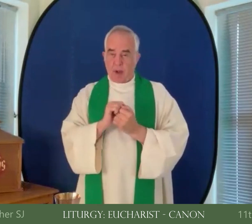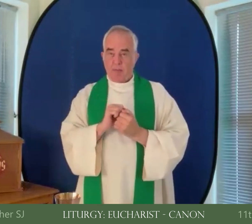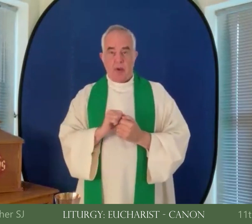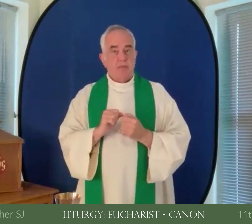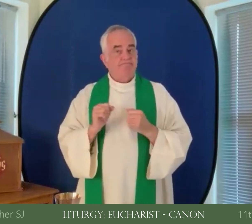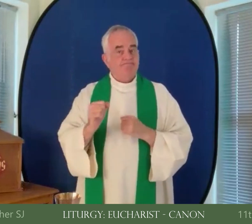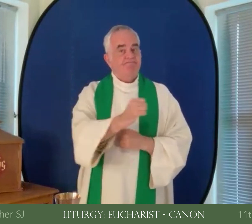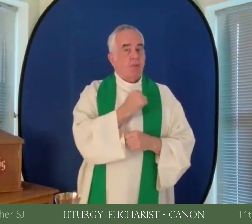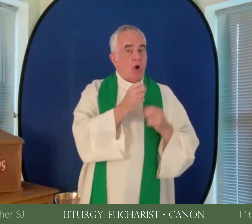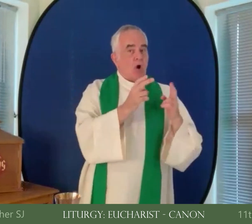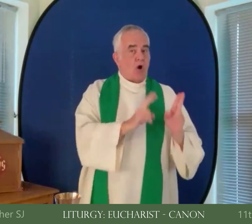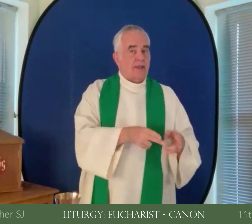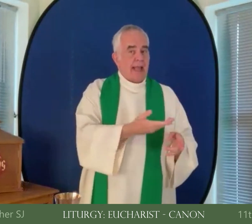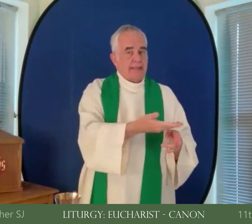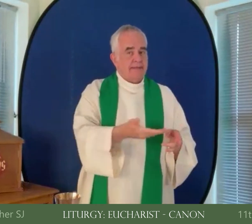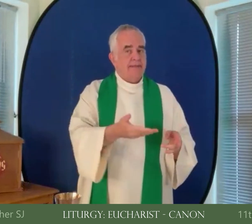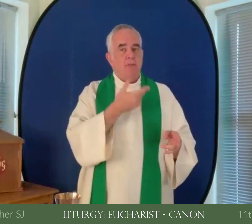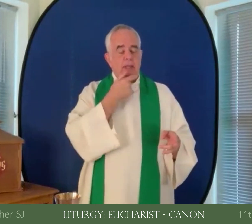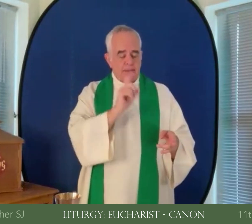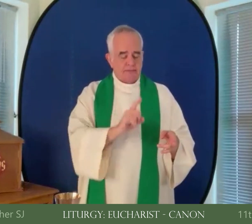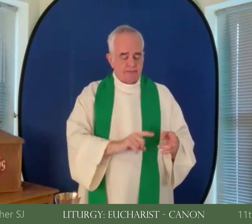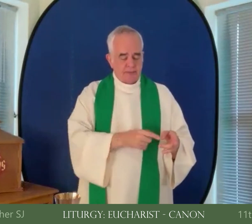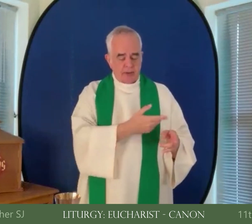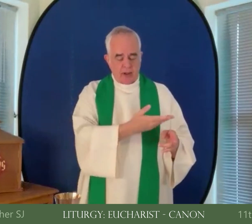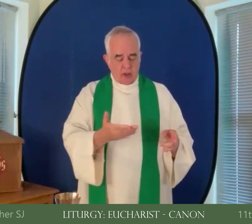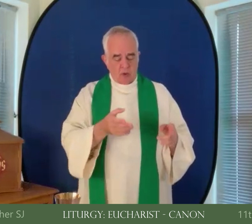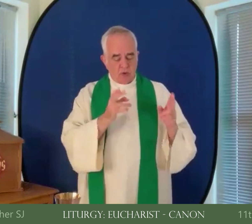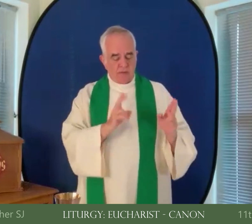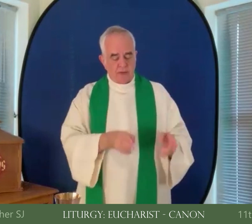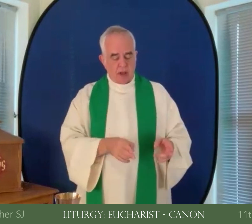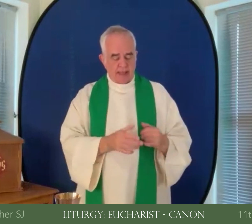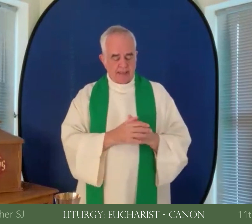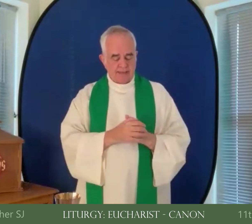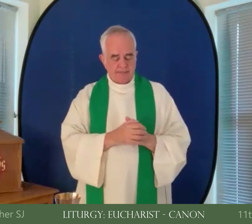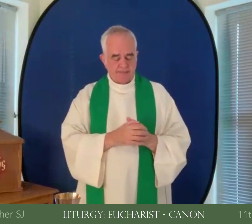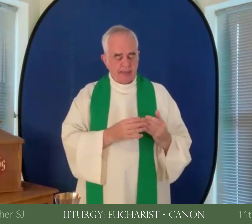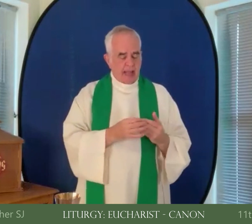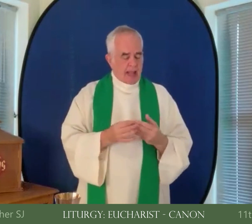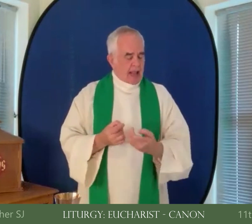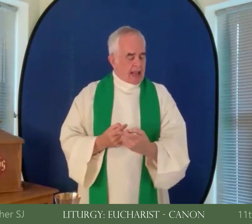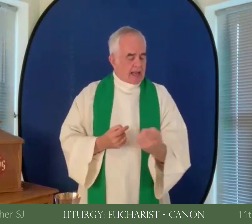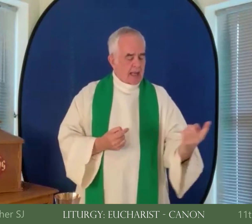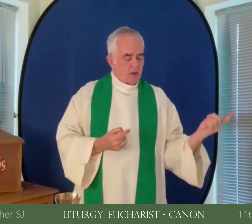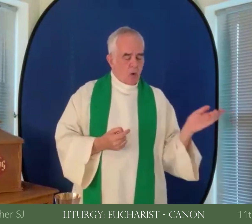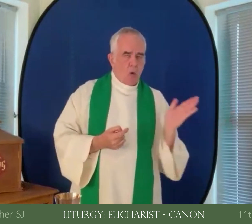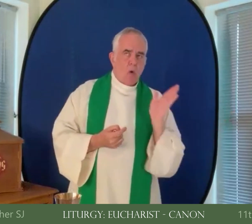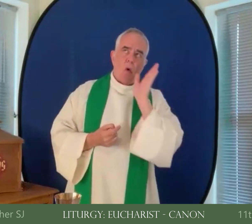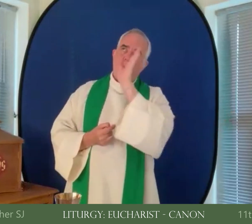Remember our dead people, those who died. We got all